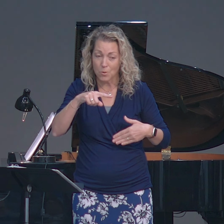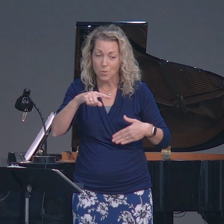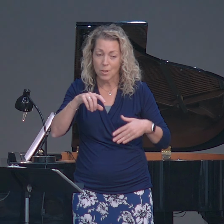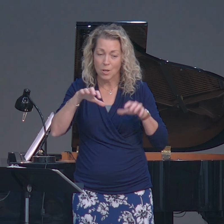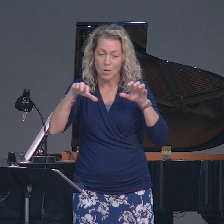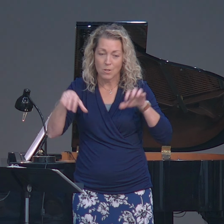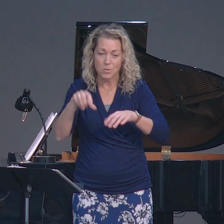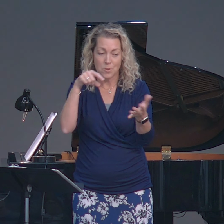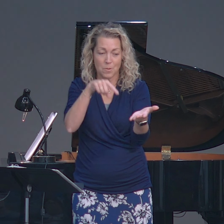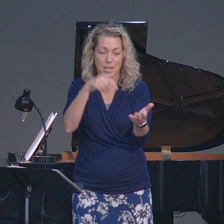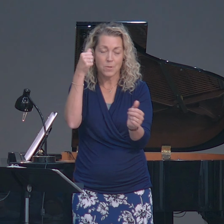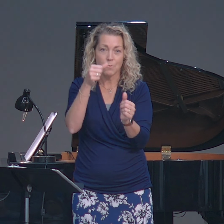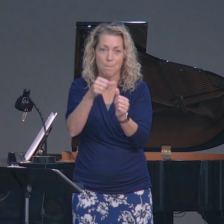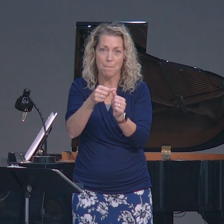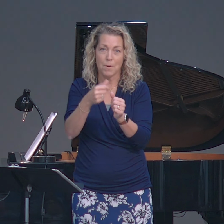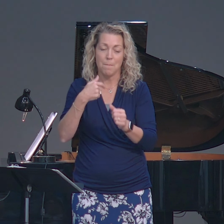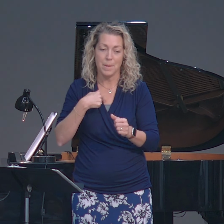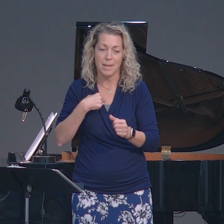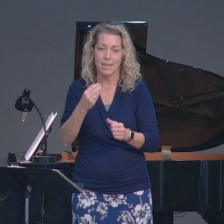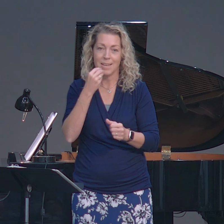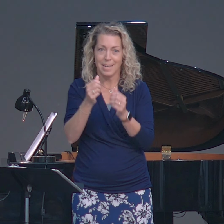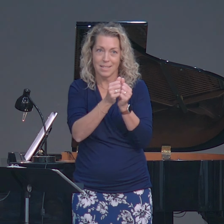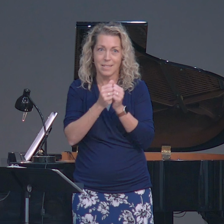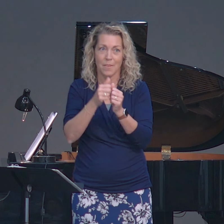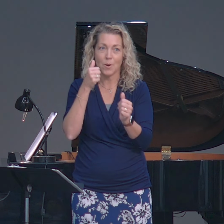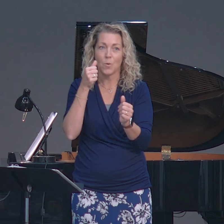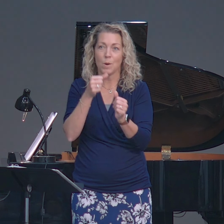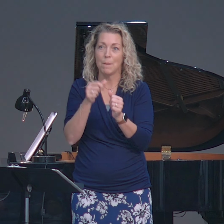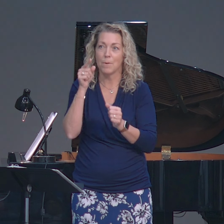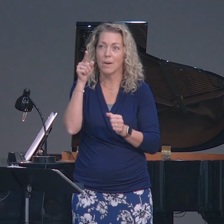in remembrance of me." Let's eat together in remembrance of him.